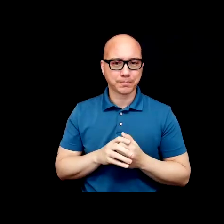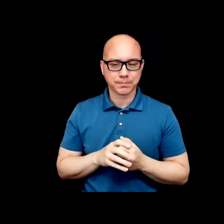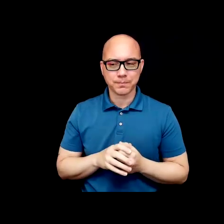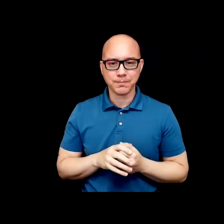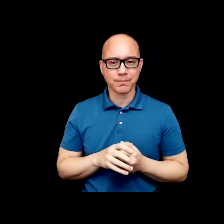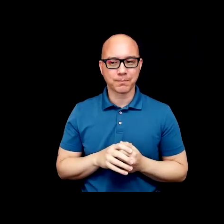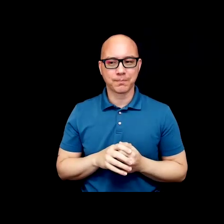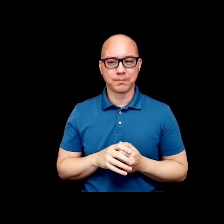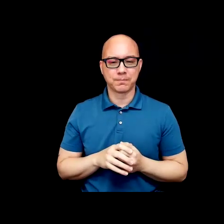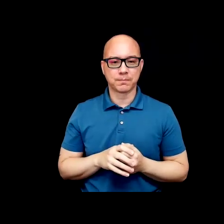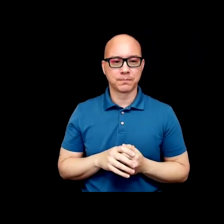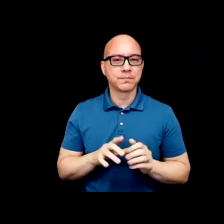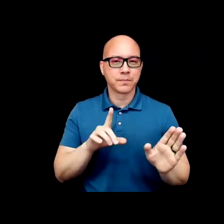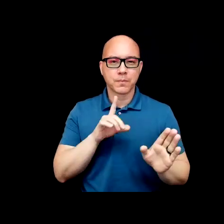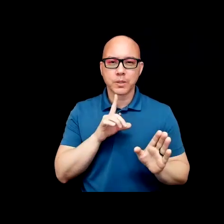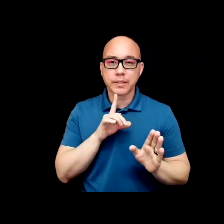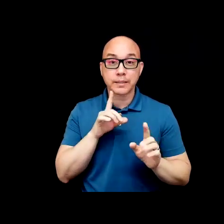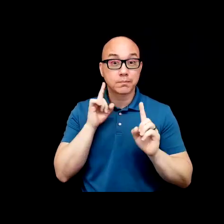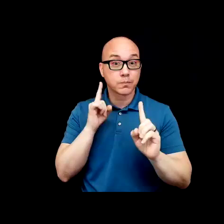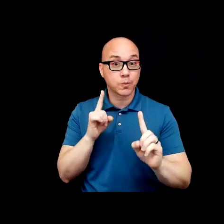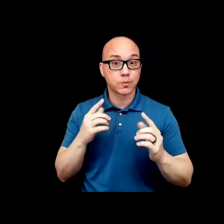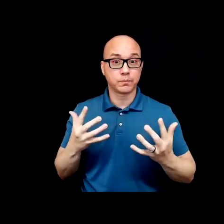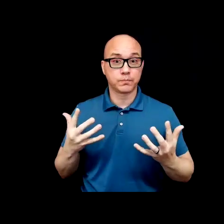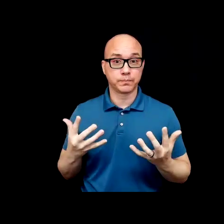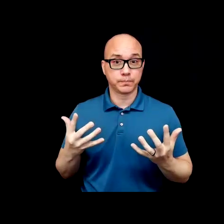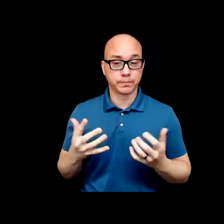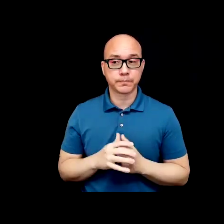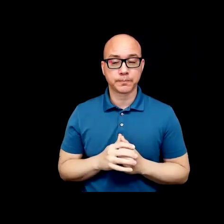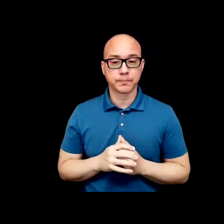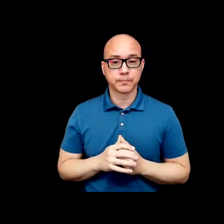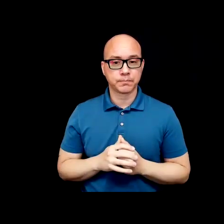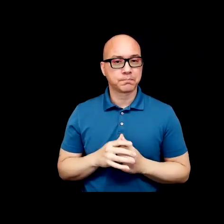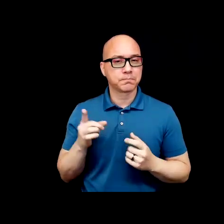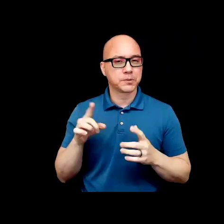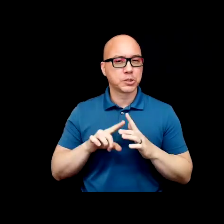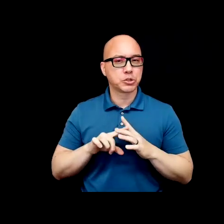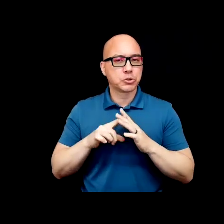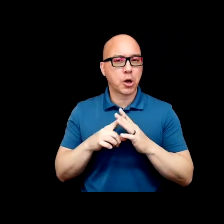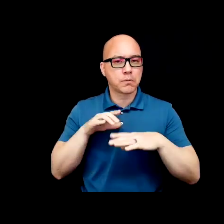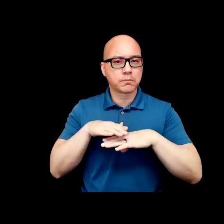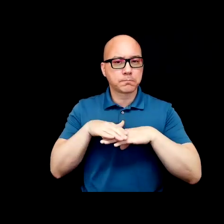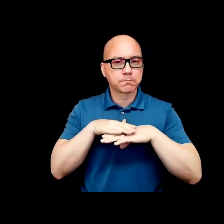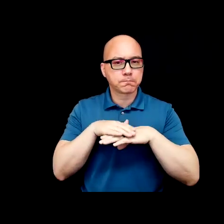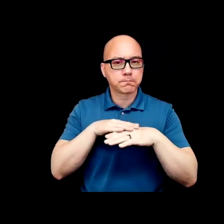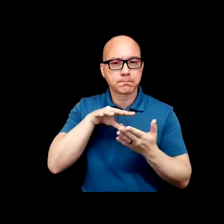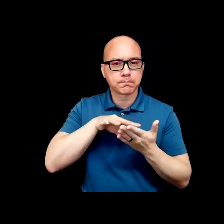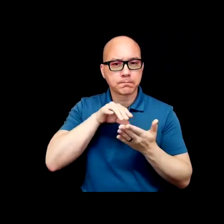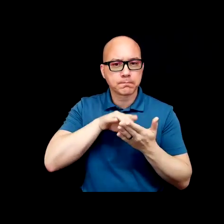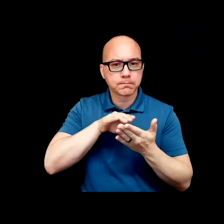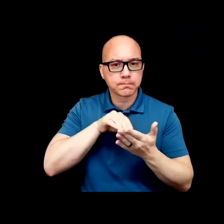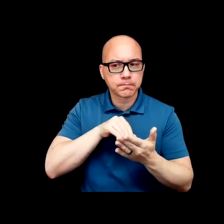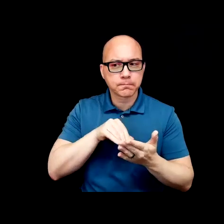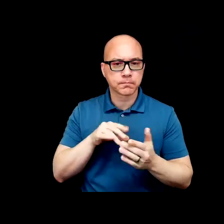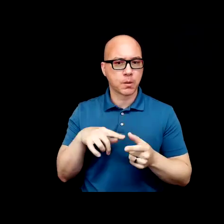details. Really, instead, the goal is for you to just begin to learn a little bit of the basics around the general